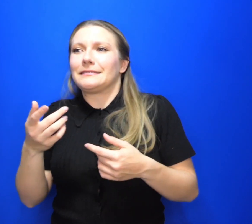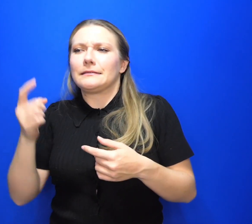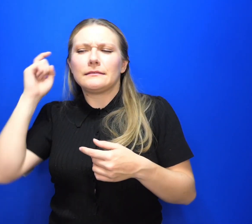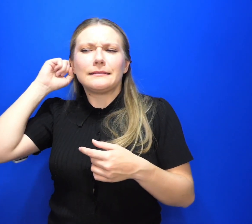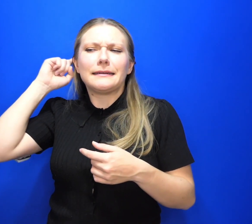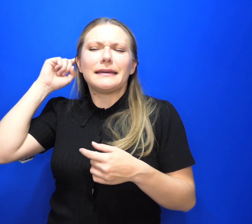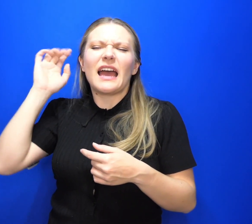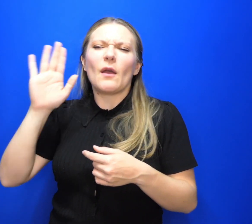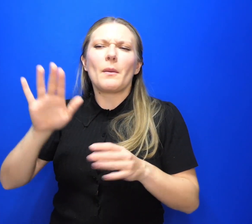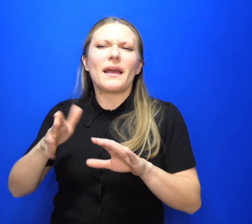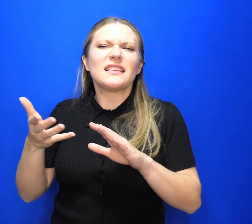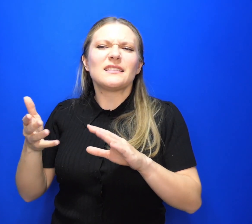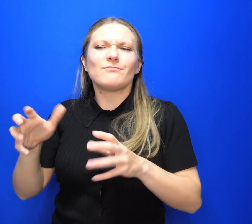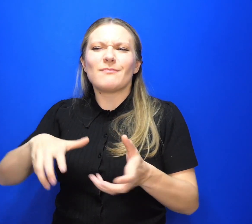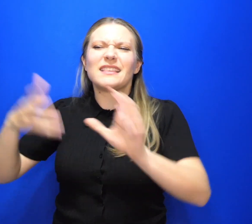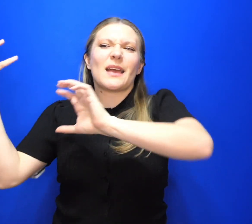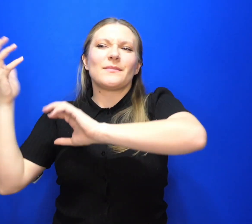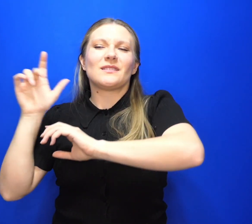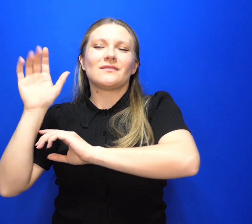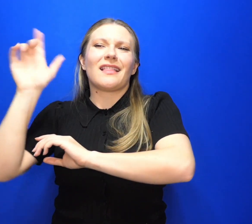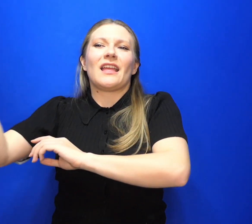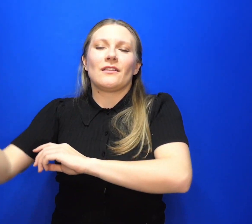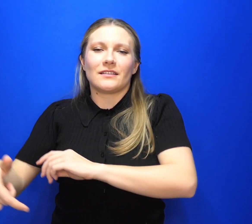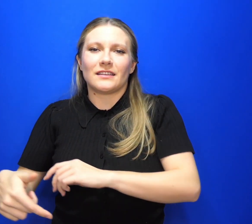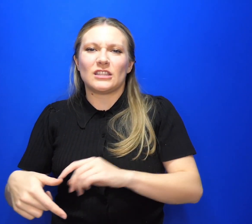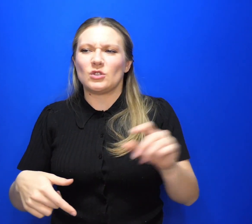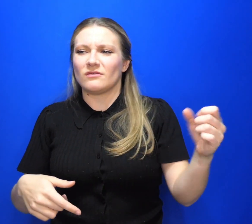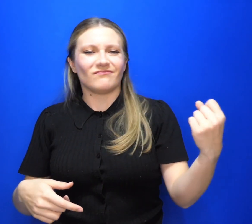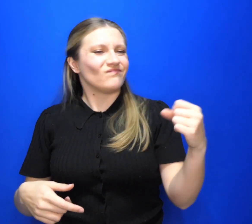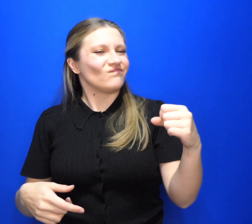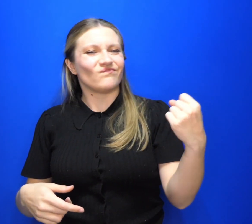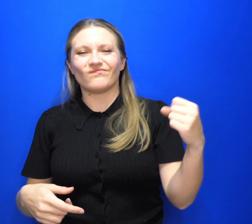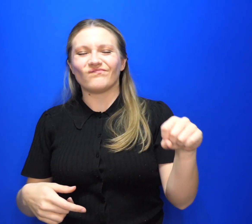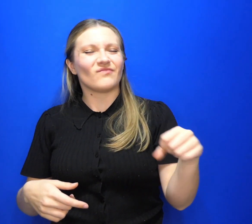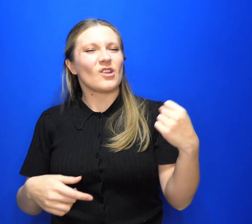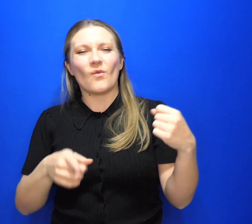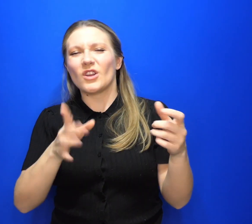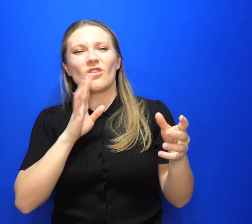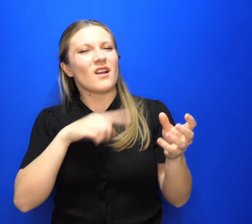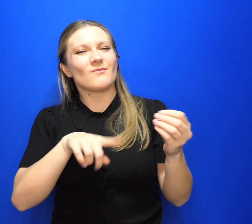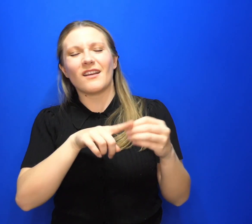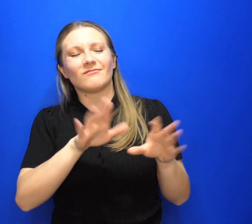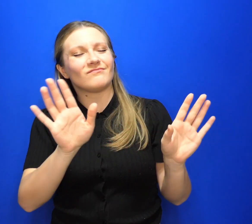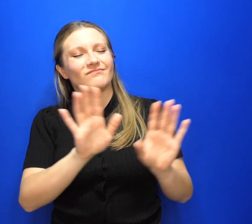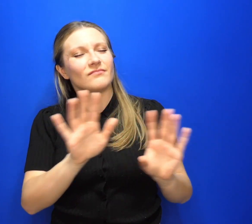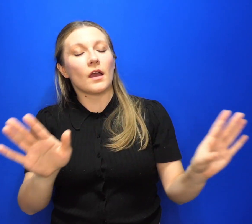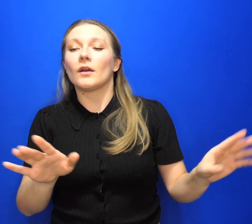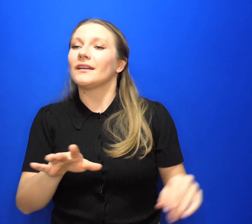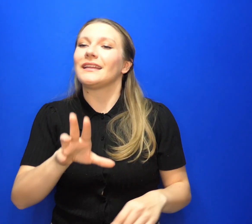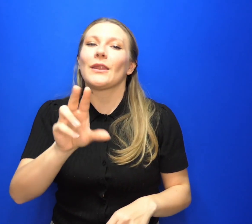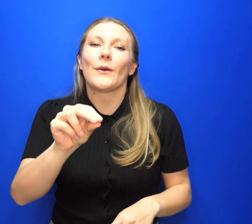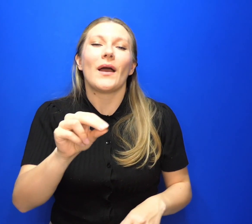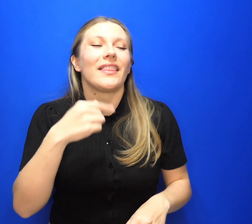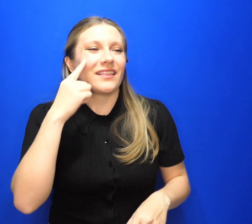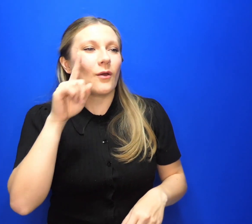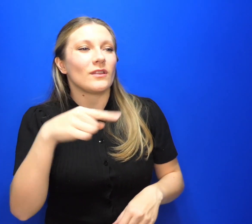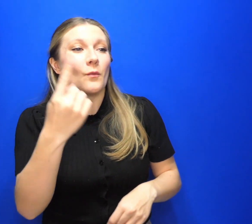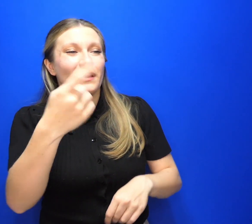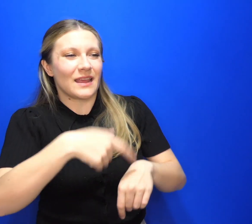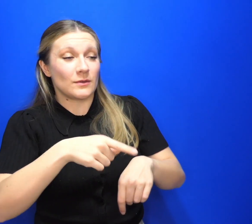like, what are you talking about? Stop. Although I think the only one time that I did correct you was when you told me that I was a nurse. And I'm like, yeah, I'm not a nurse. I'm a dietitian. Wrong. You are